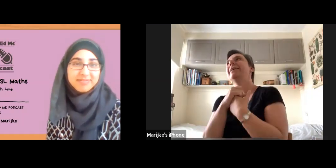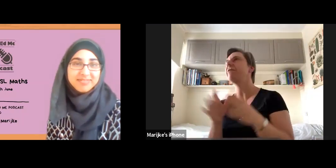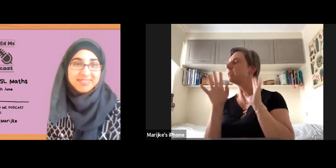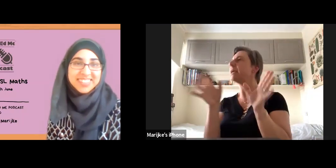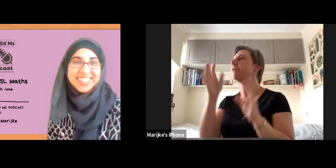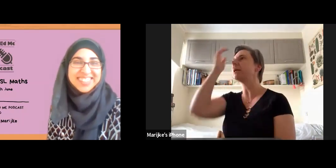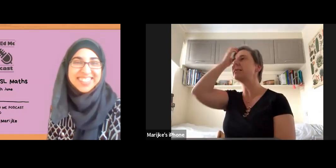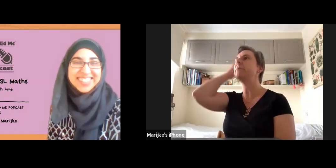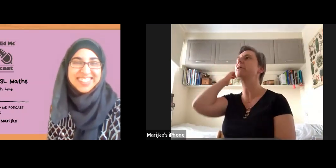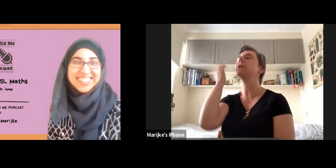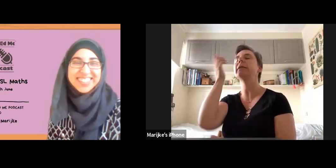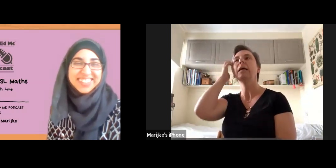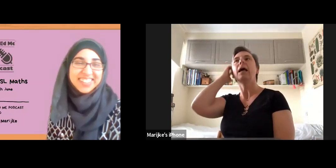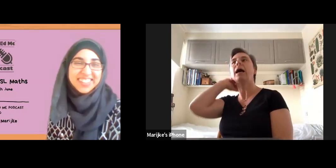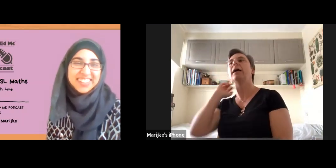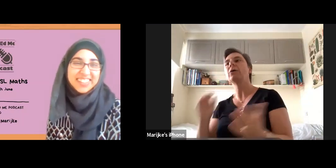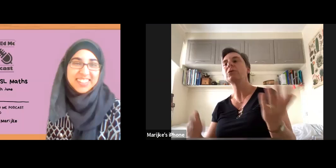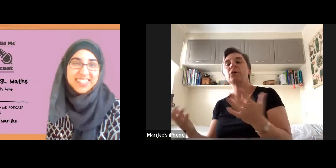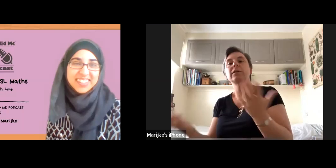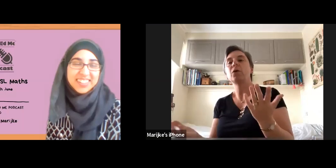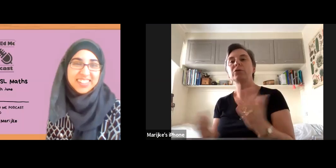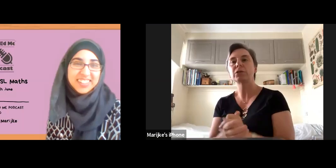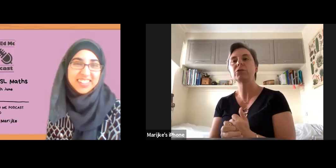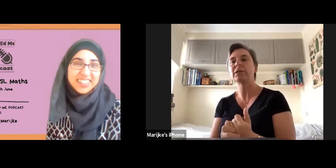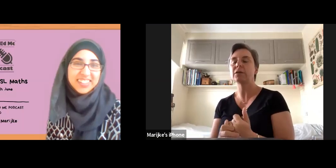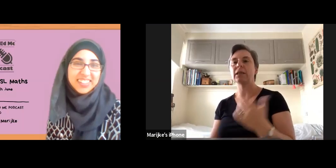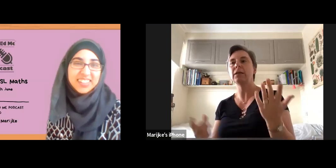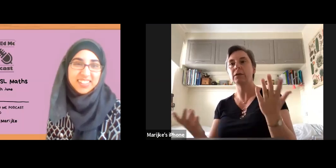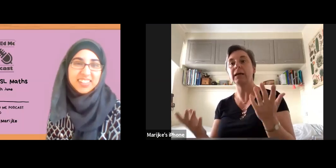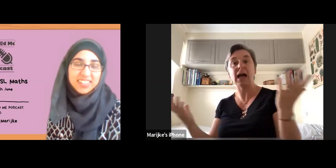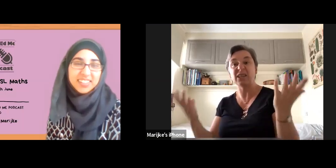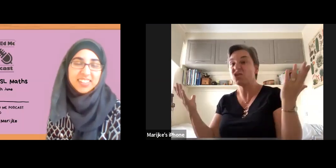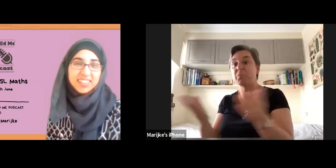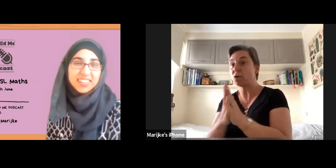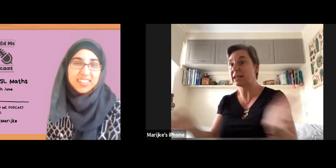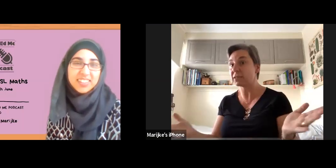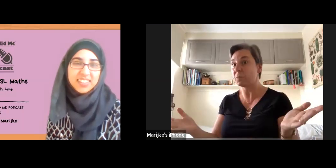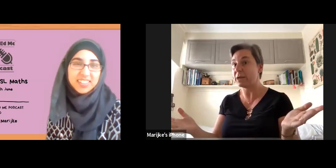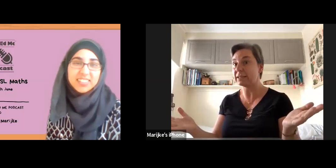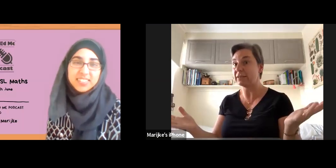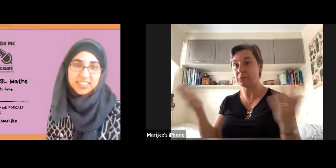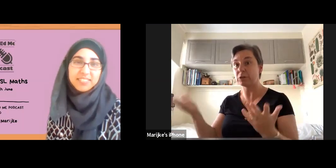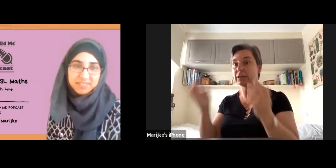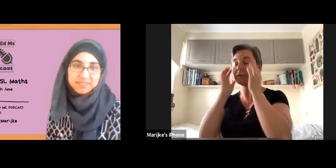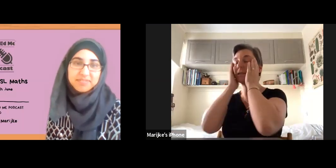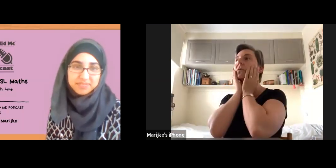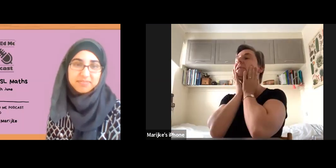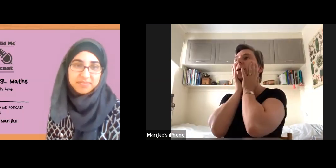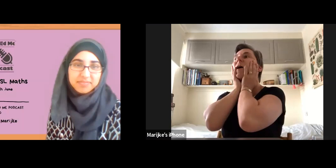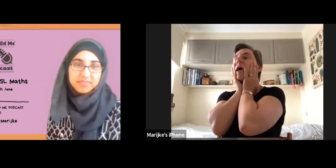I've got to be careful what I say, but I also worked in a local school, so it's not, it's just a box standard comprehensive. I worked in a lot of schools here,